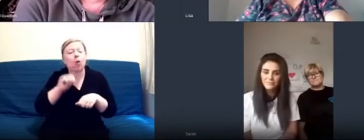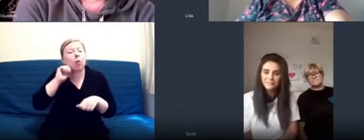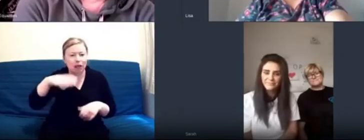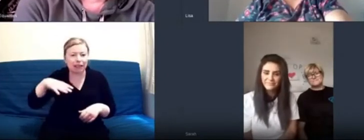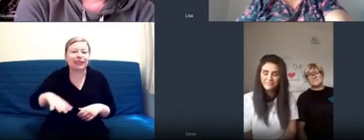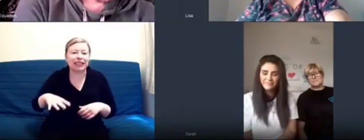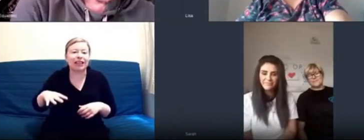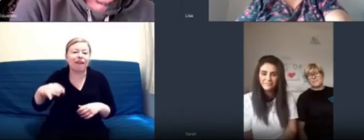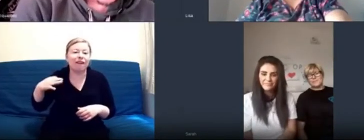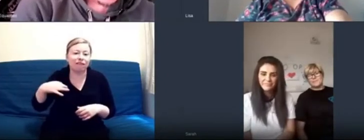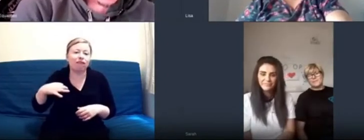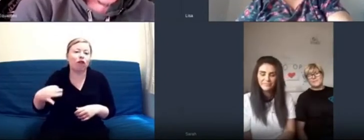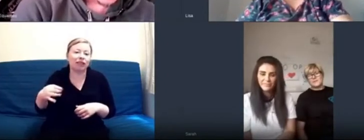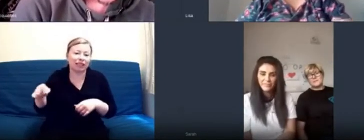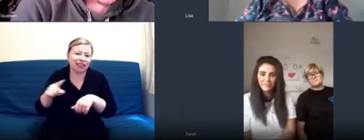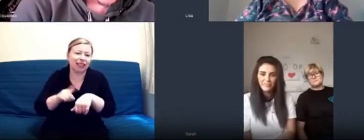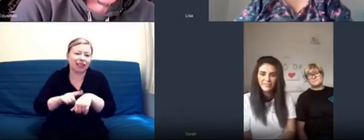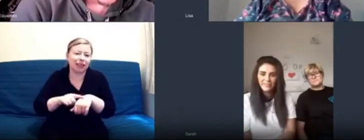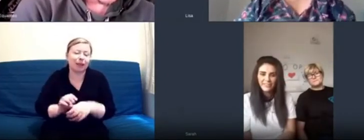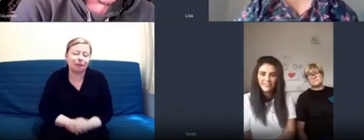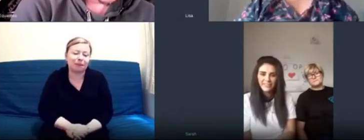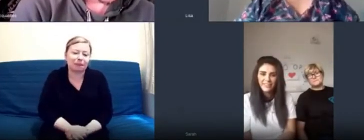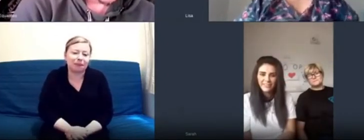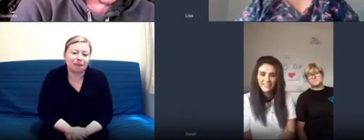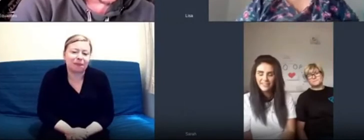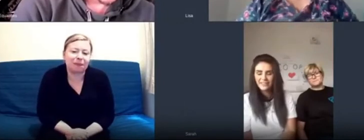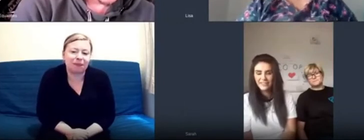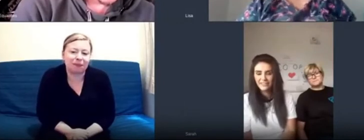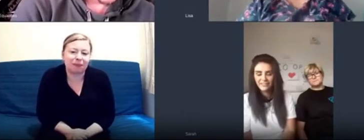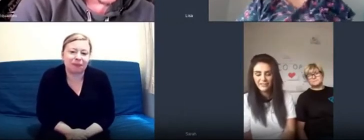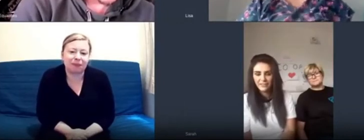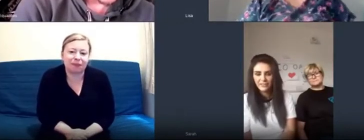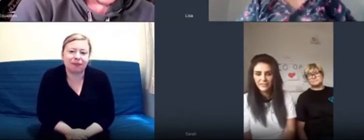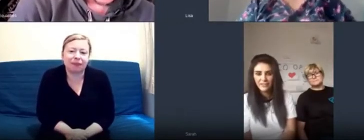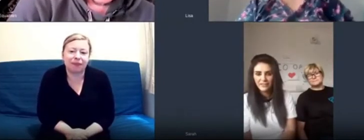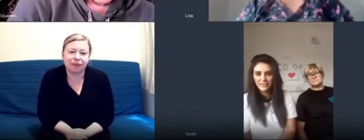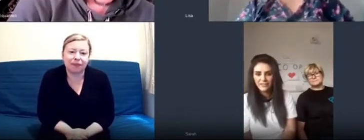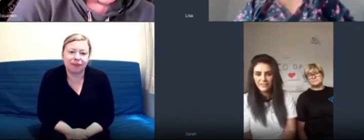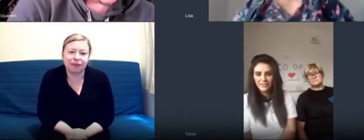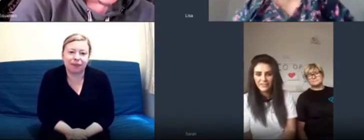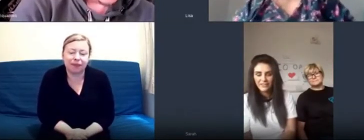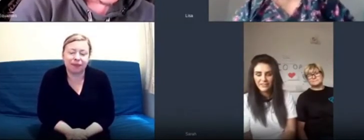volunteers. Okay. What's that on?